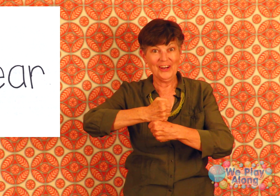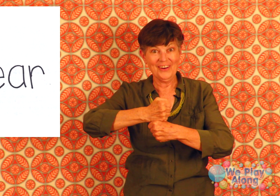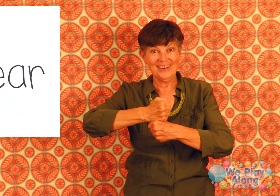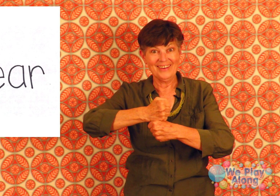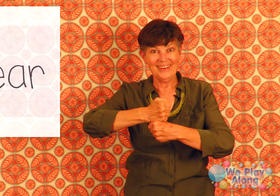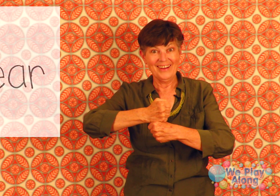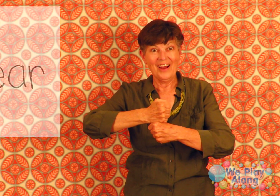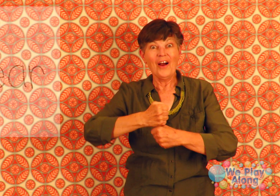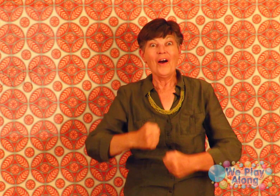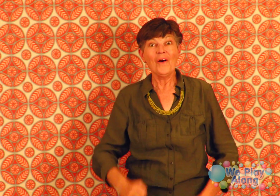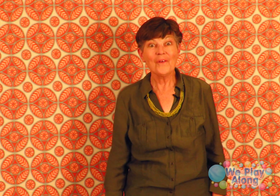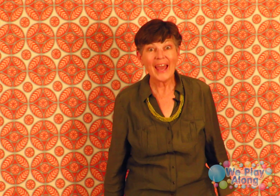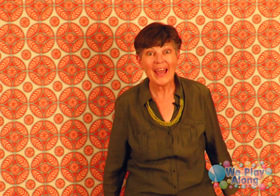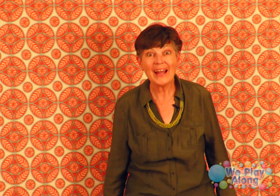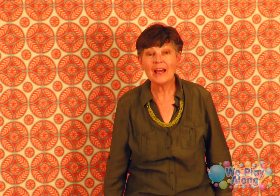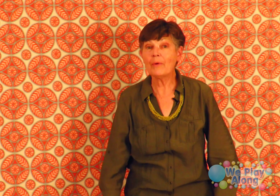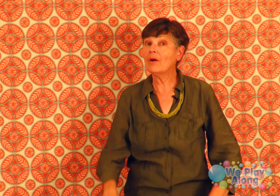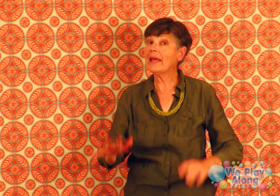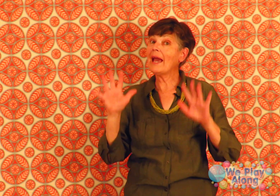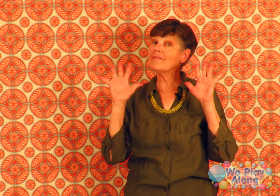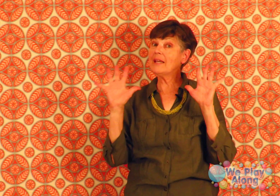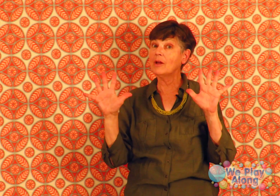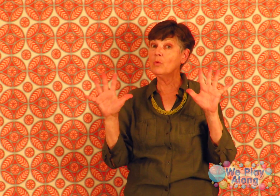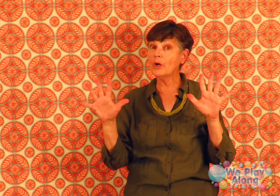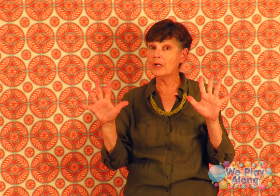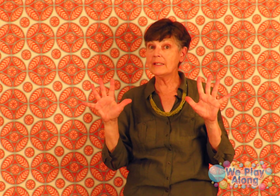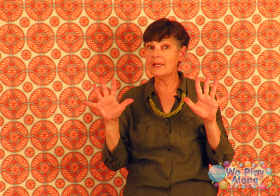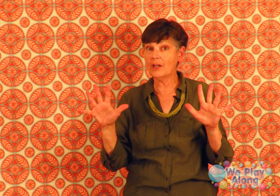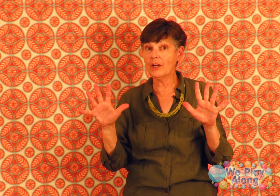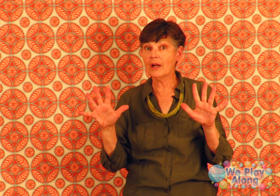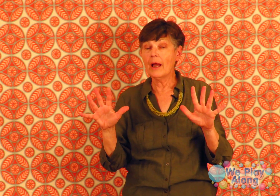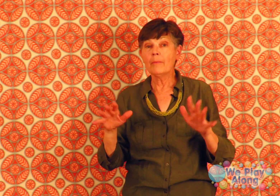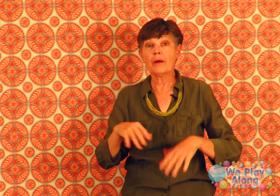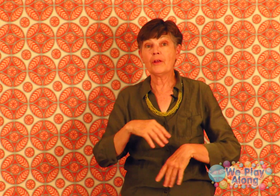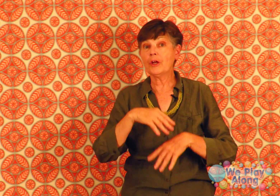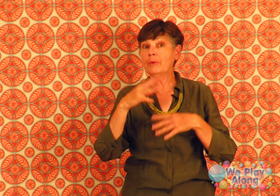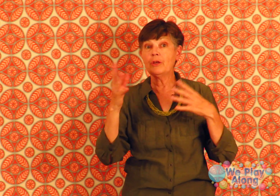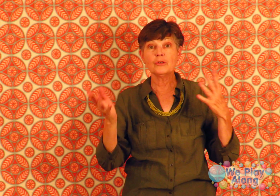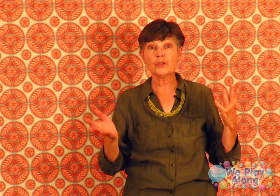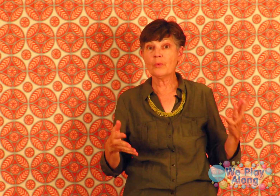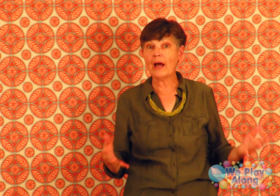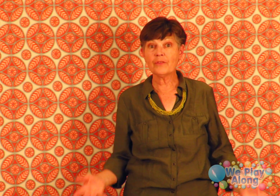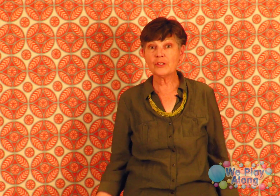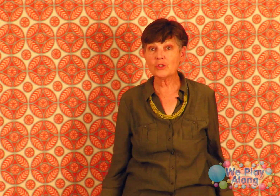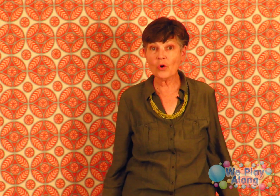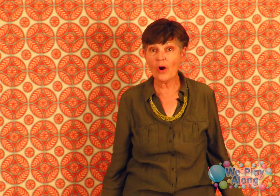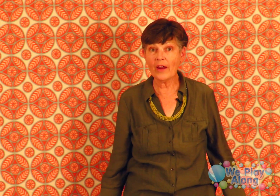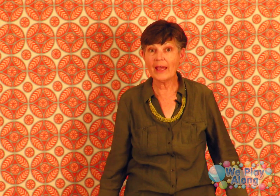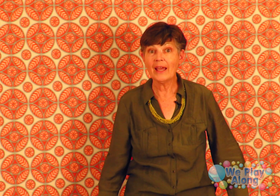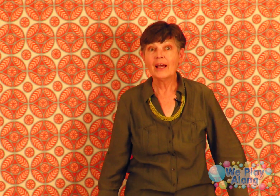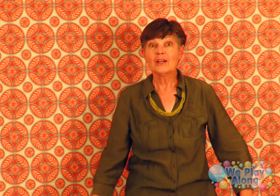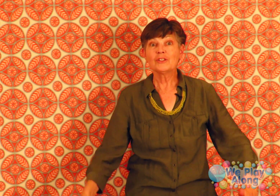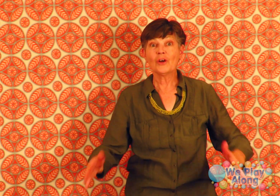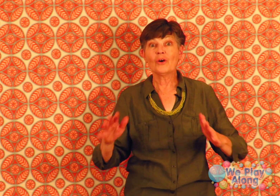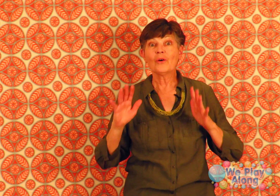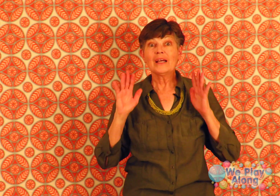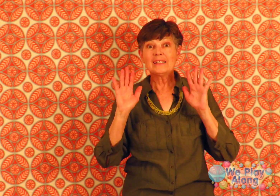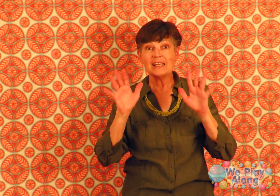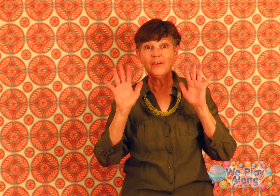Year. Okay, now we only have 10 words here, but they're going to be used throughout the story. So see if